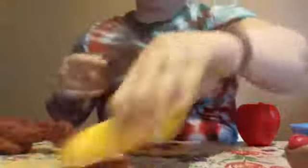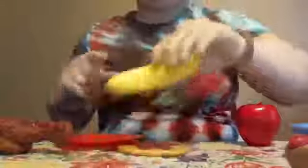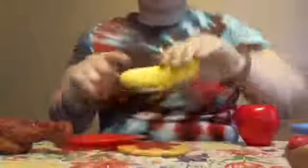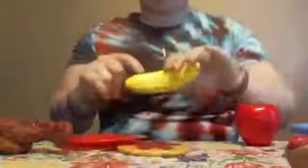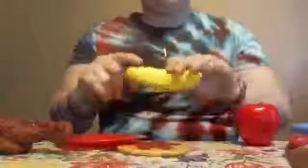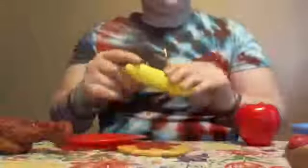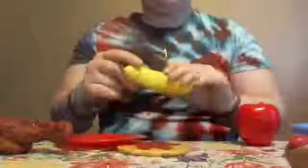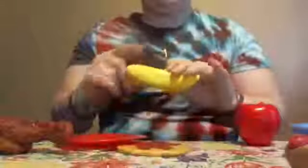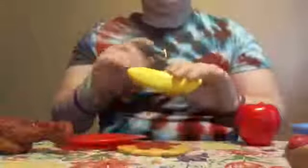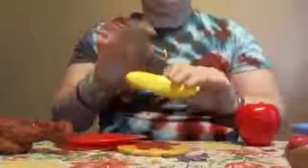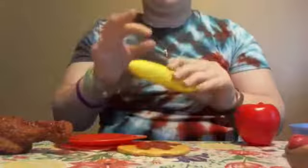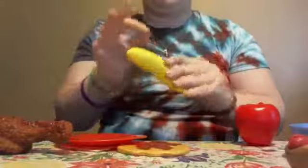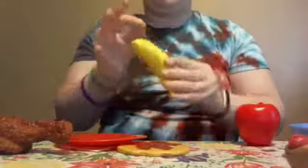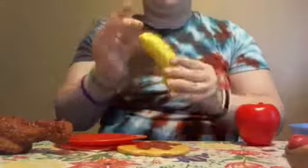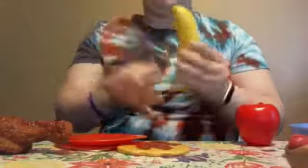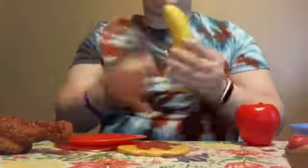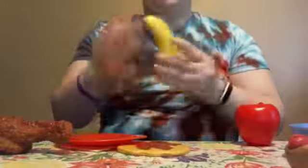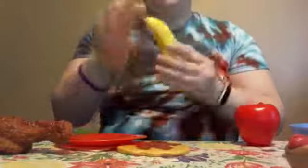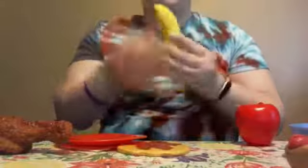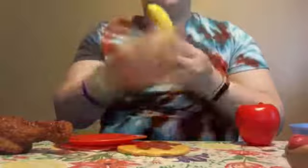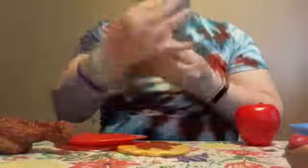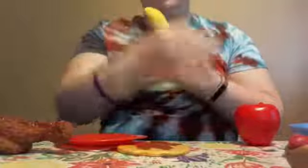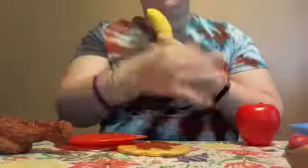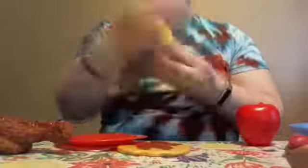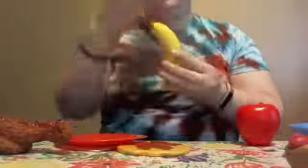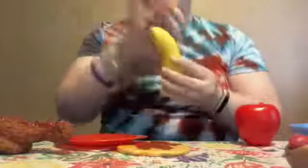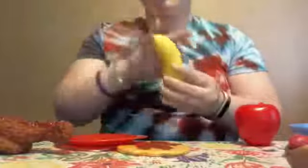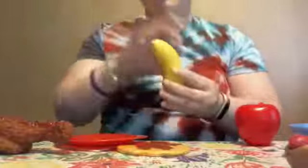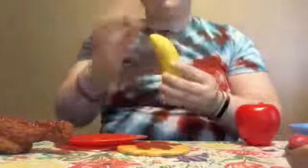And then we have a banana.